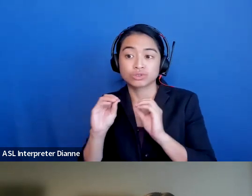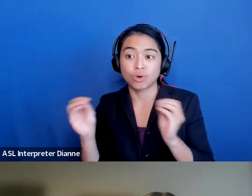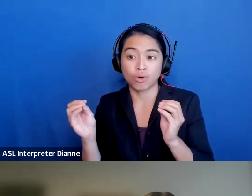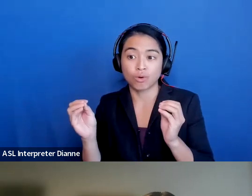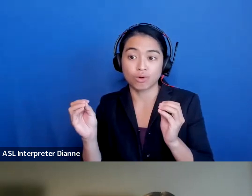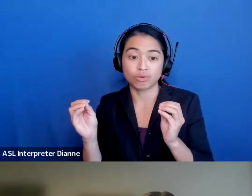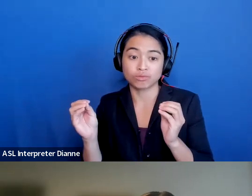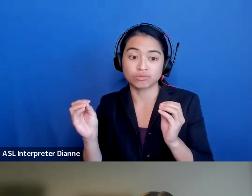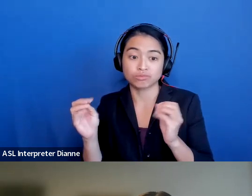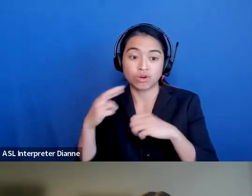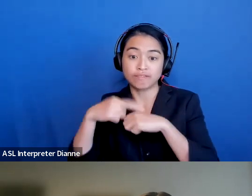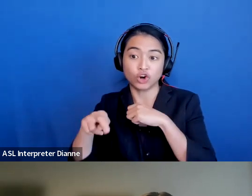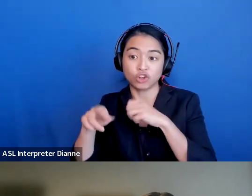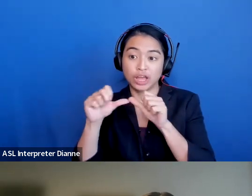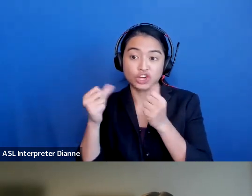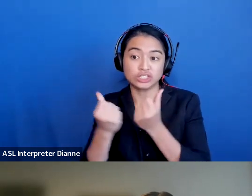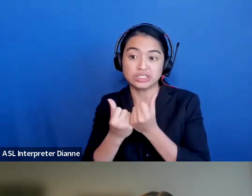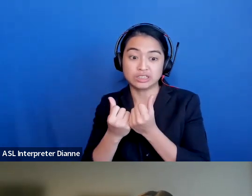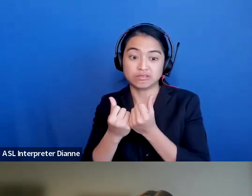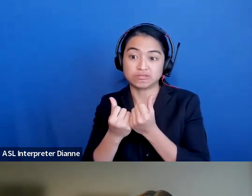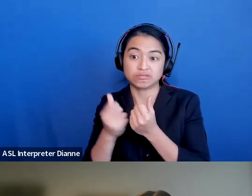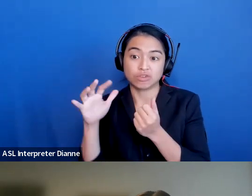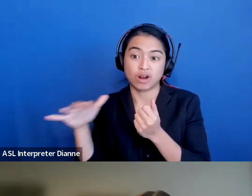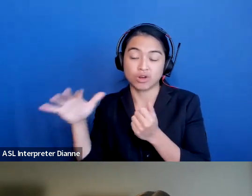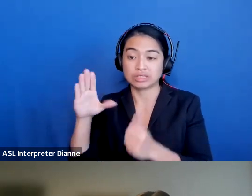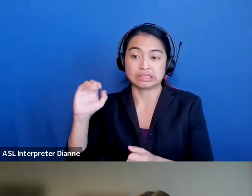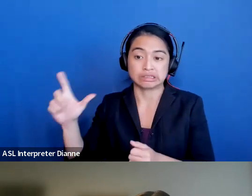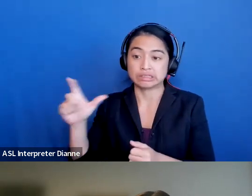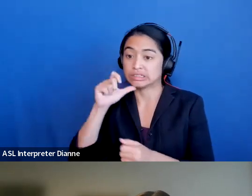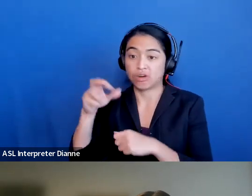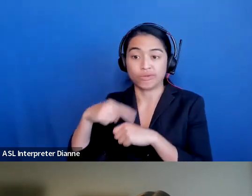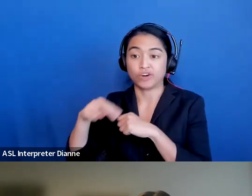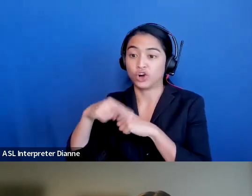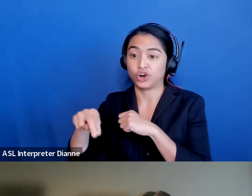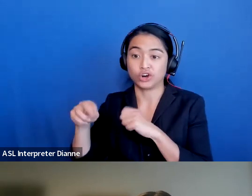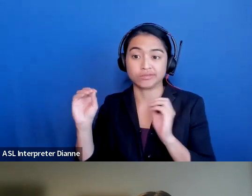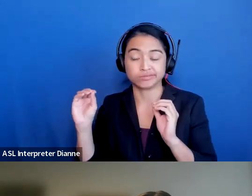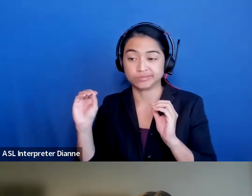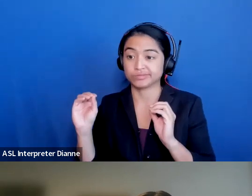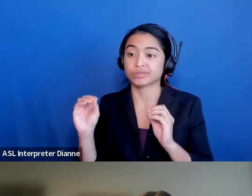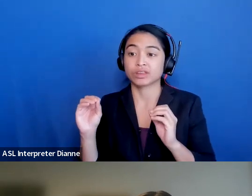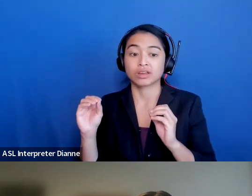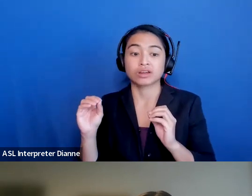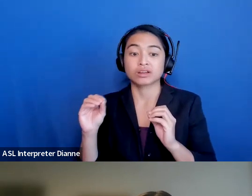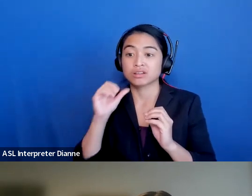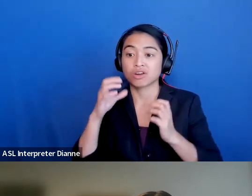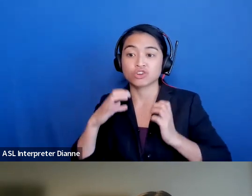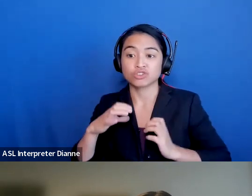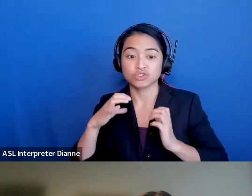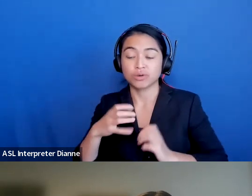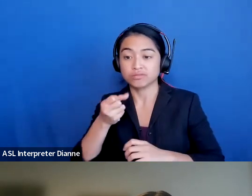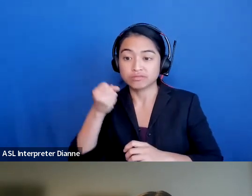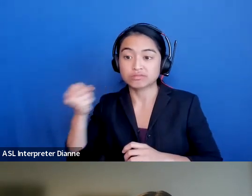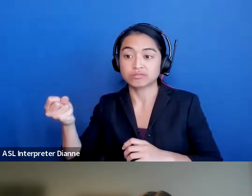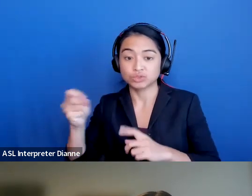no referral agencies. The CIL doesn't necessarily refer consumers out to agencies that